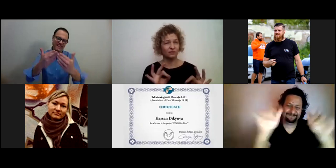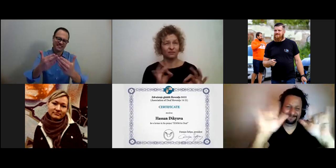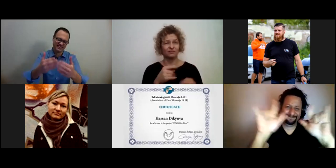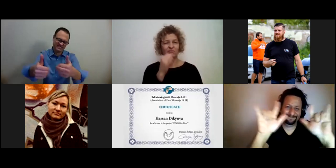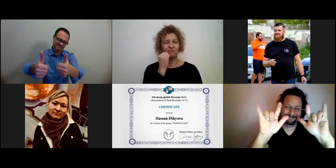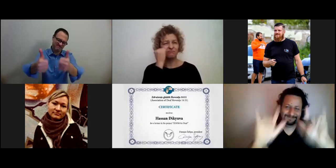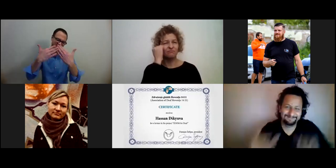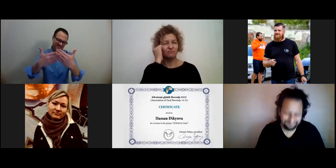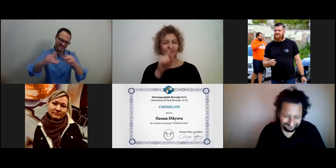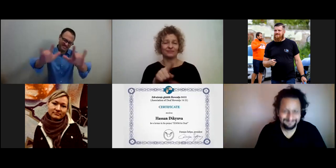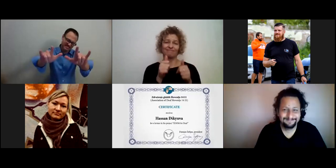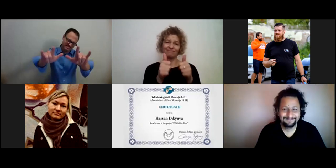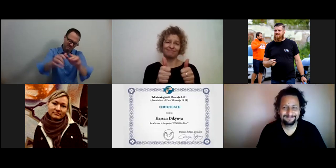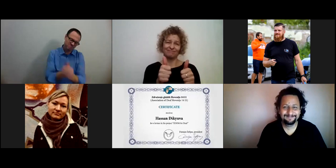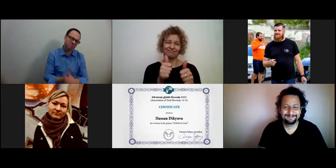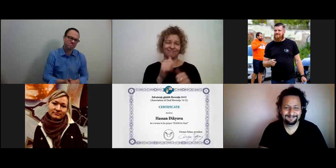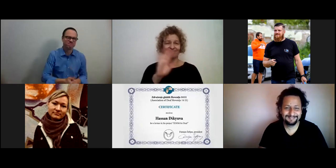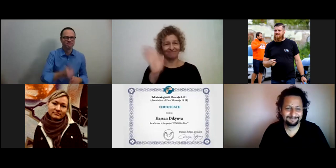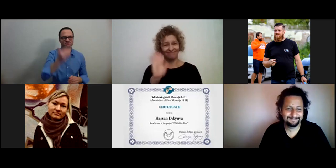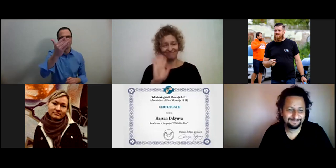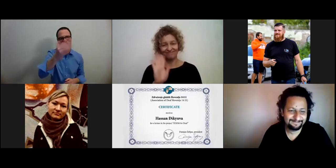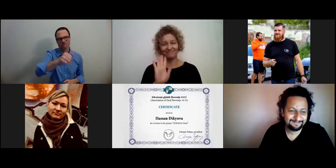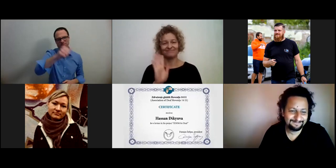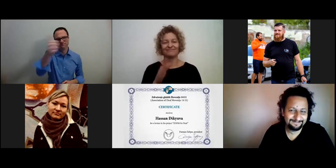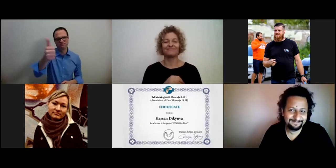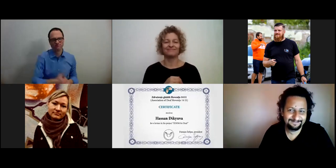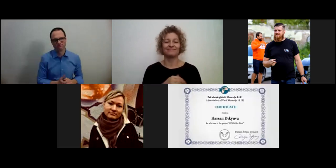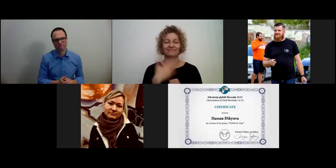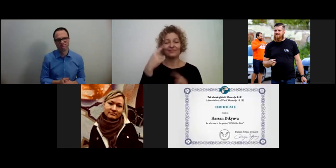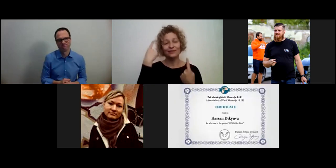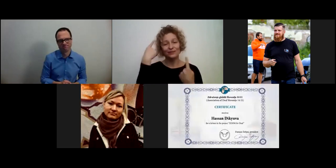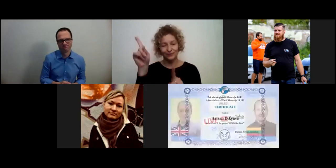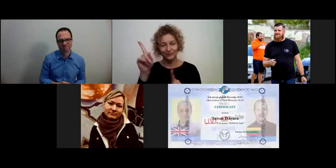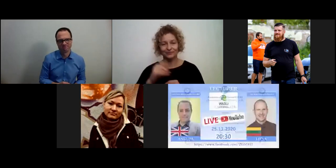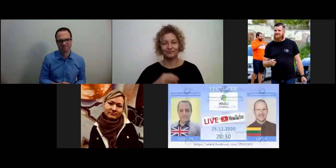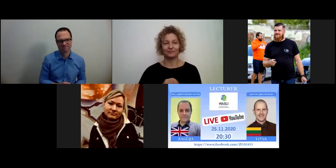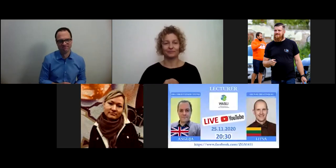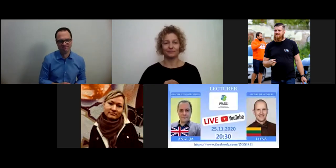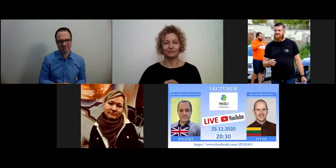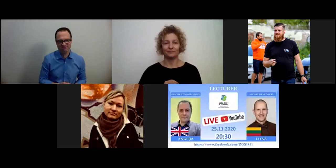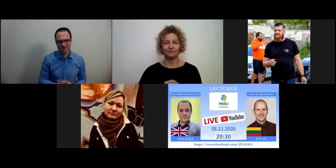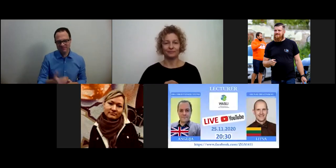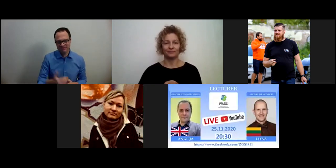and sisters. Thank you. Big love to you all. Thank you, Hassan.